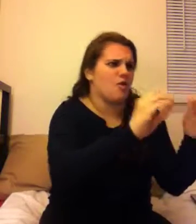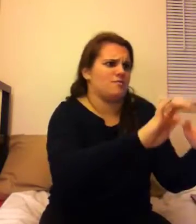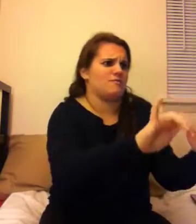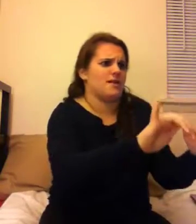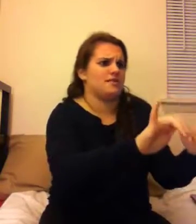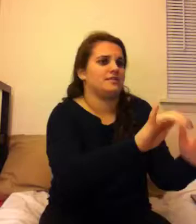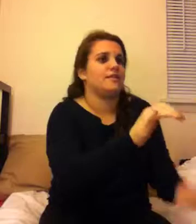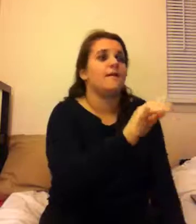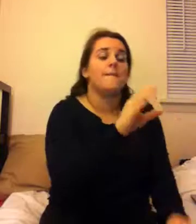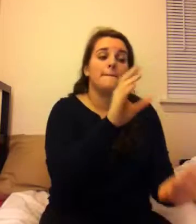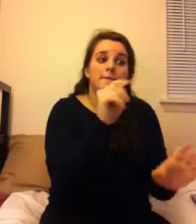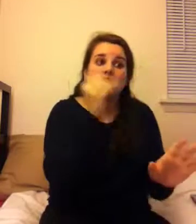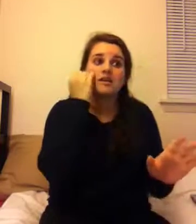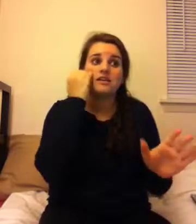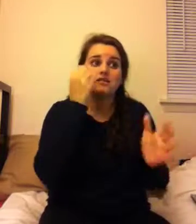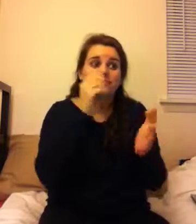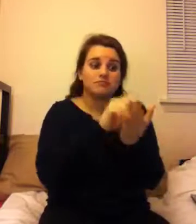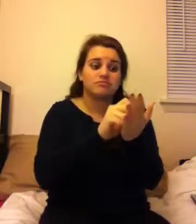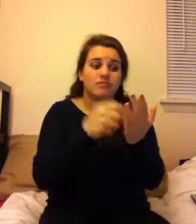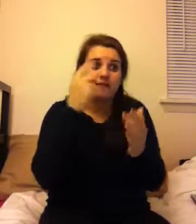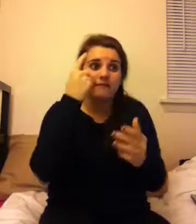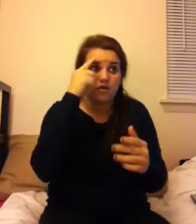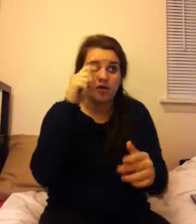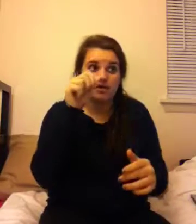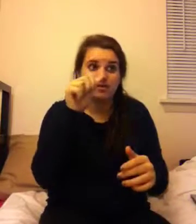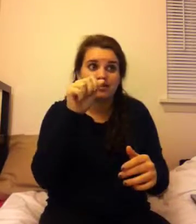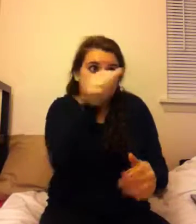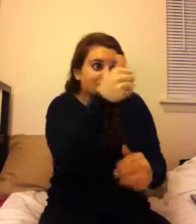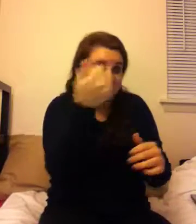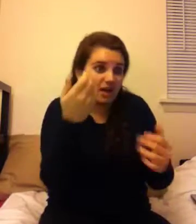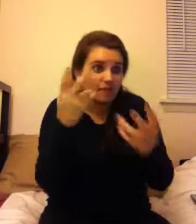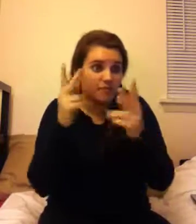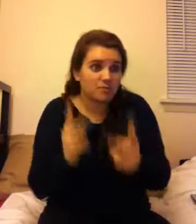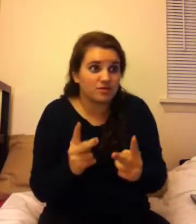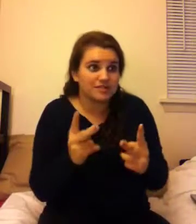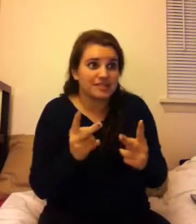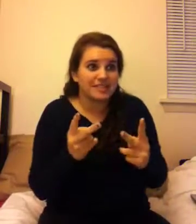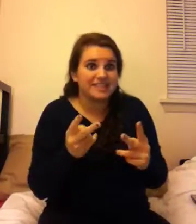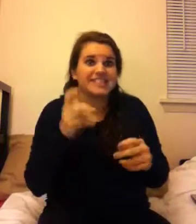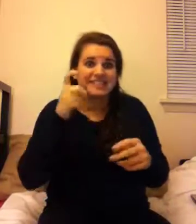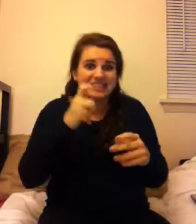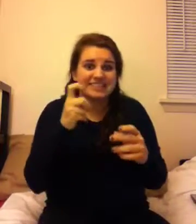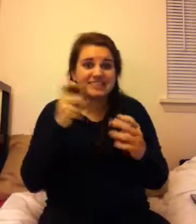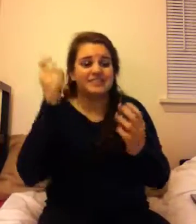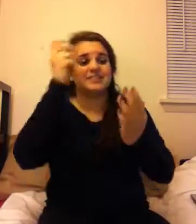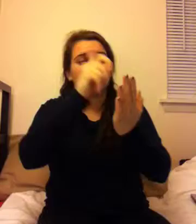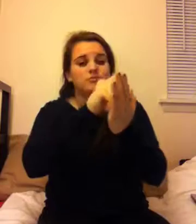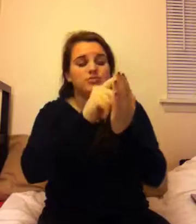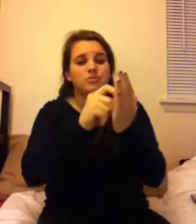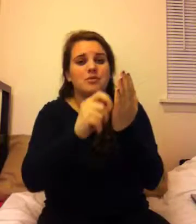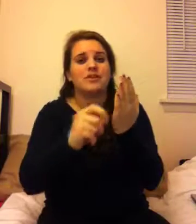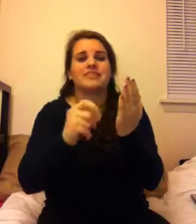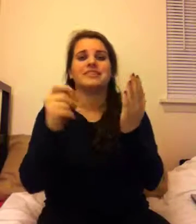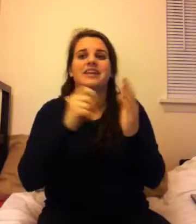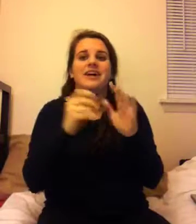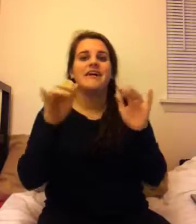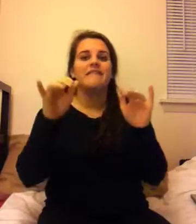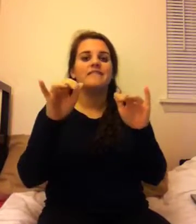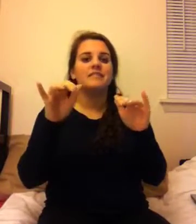Now, what that means is that you don't have to squeeze lots and lots of information on